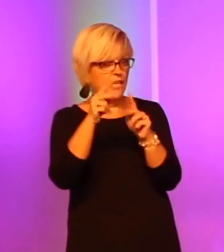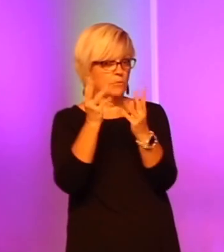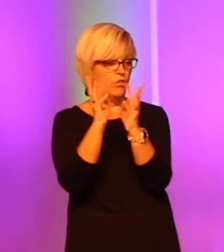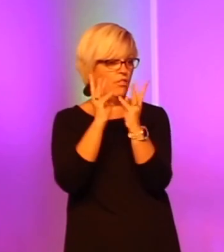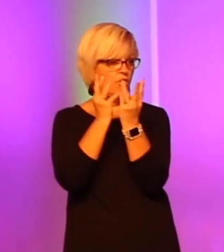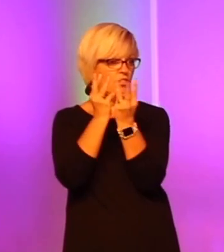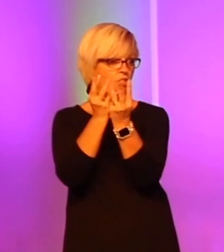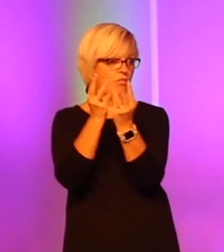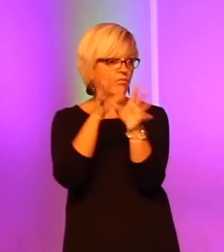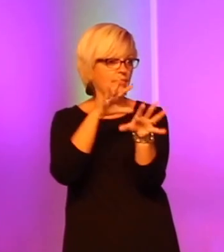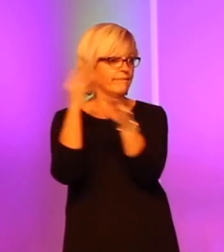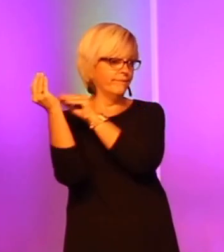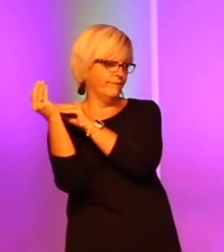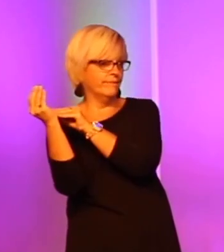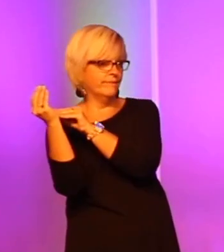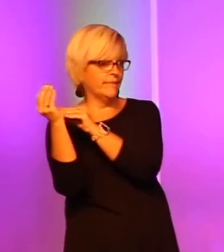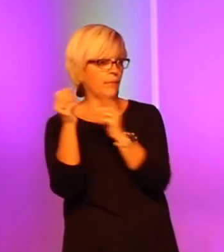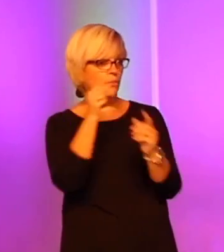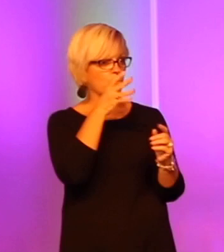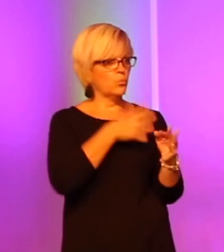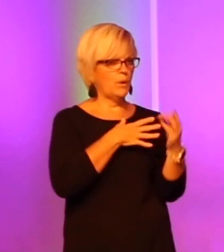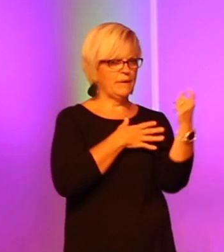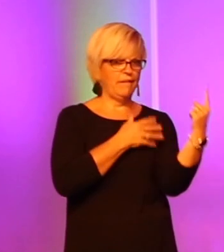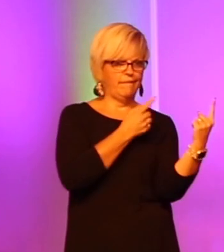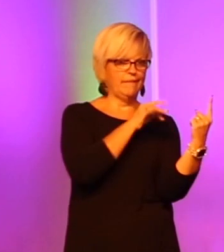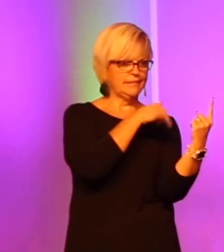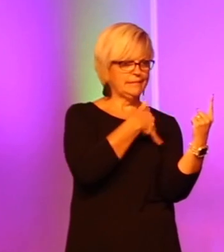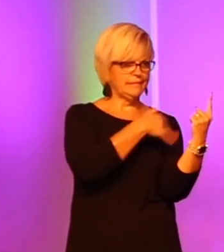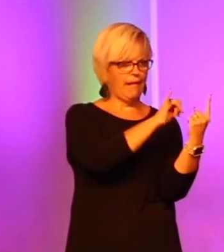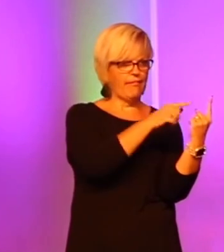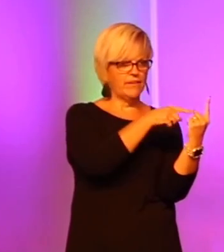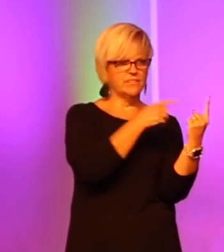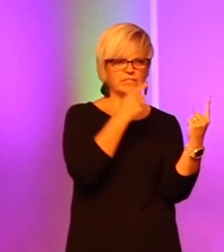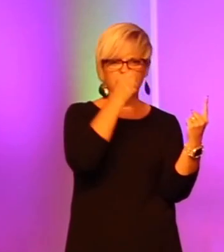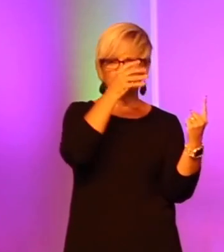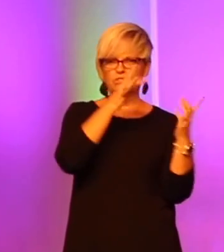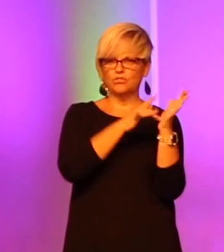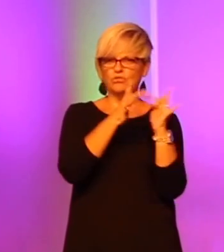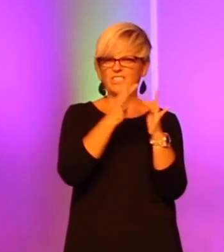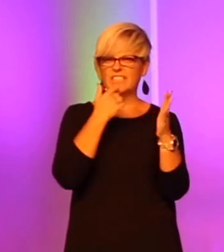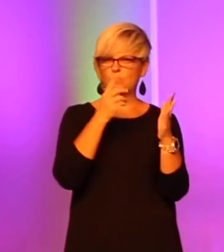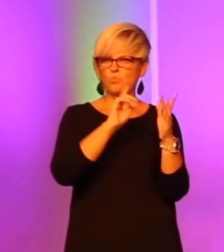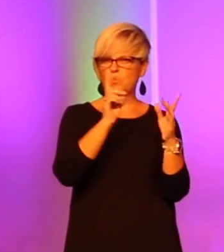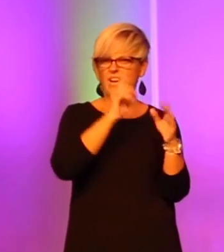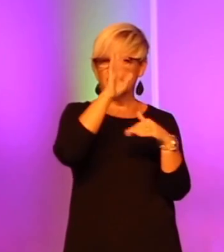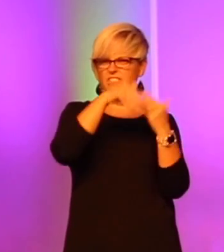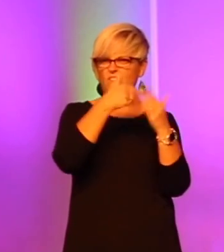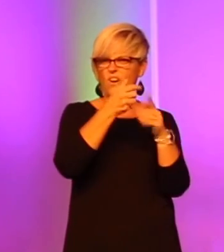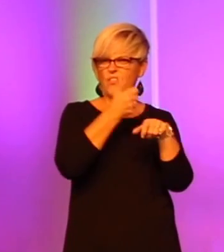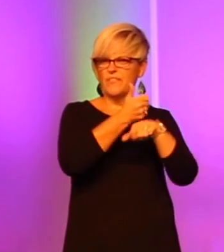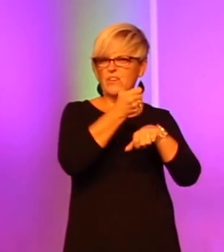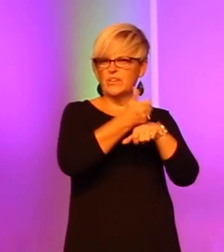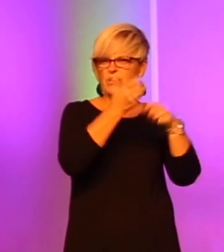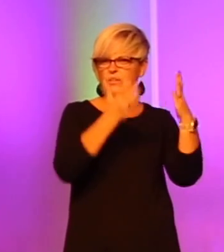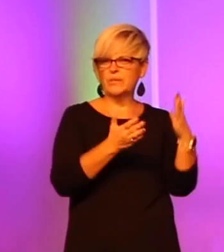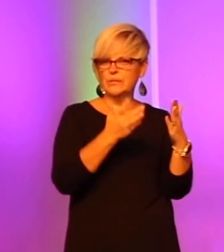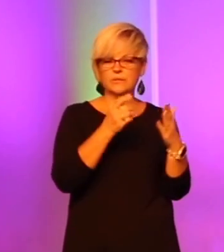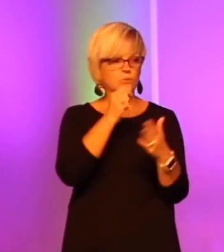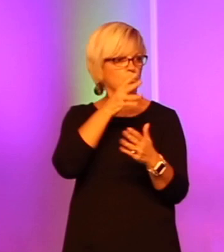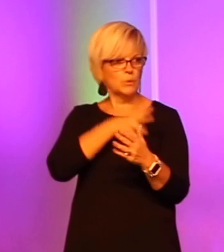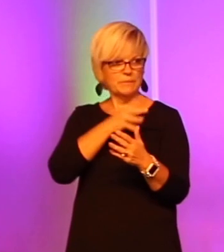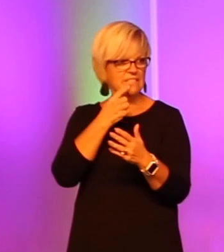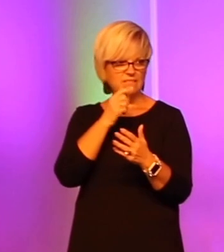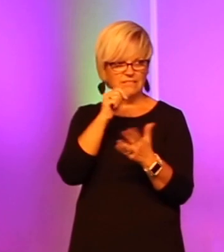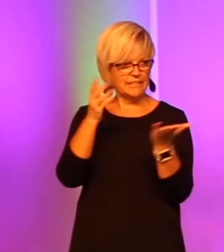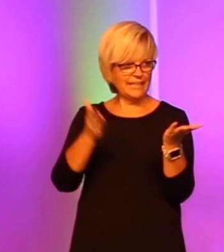of awkwardly, and Jesus is still there, and he says, hey, where did all the guys go? Where did all your accusers go? And she says, well, they're not here anymore.